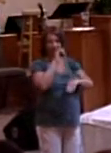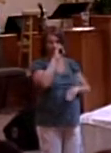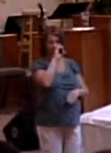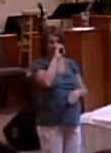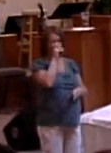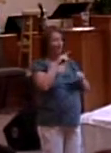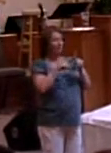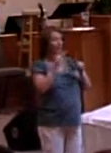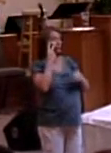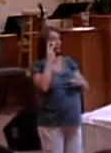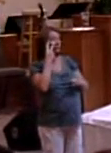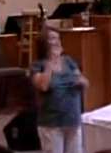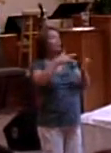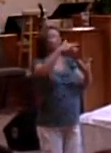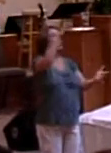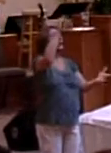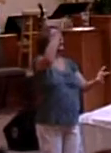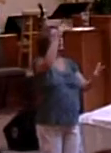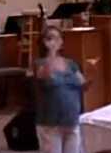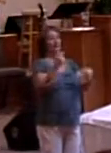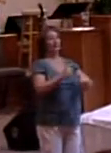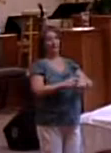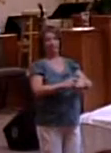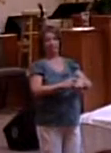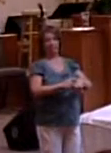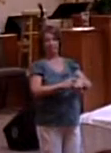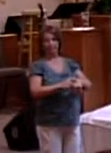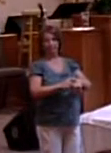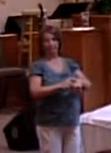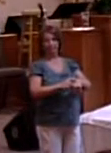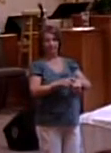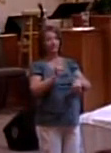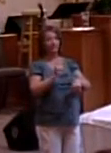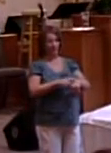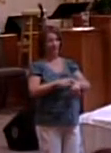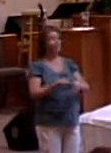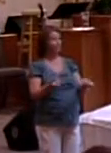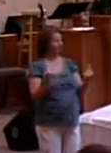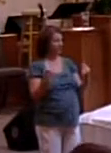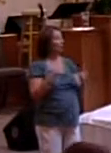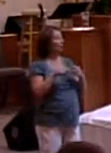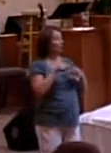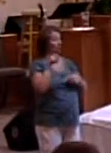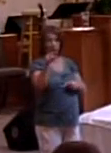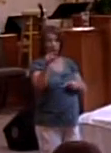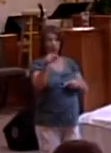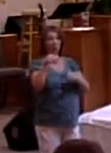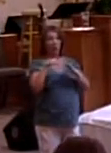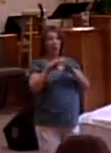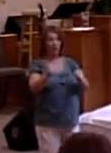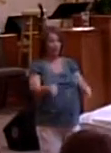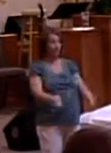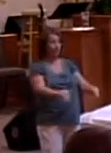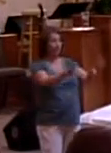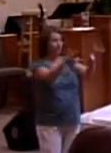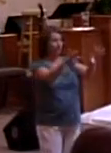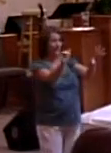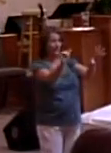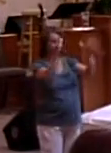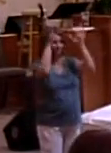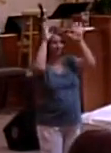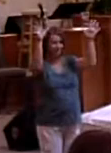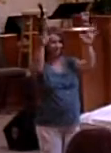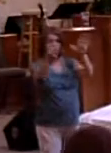But when you see the tornado, it's time. It's time to come. Whenever you are in the headlights and